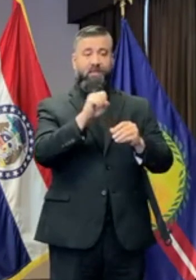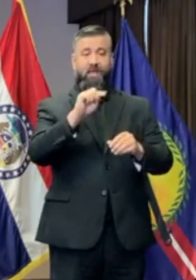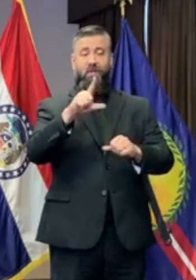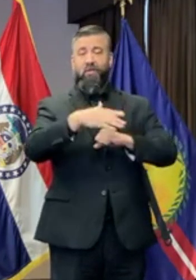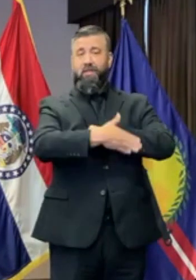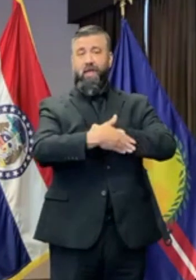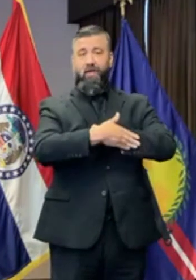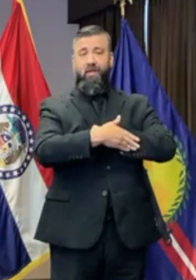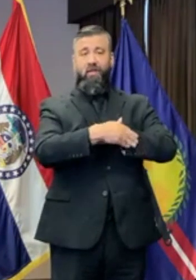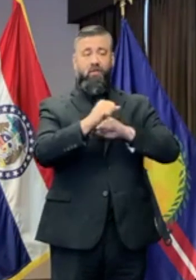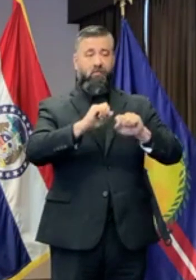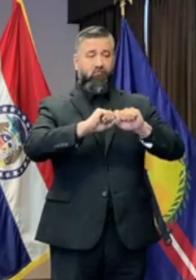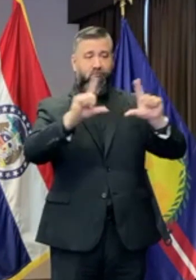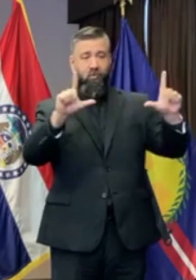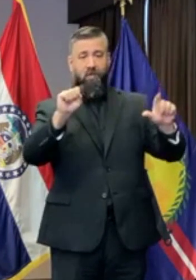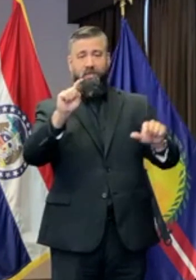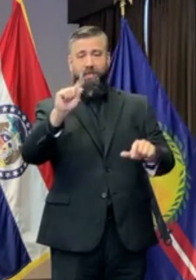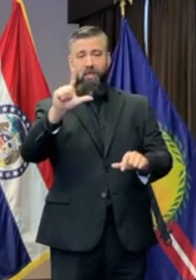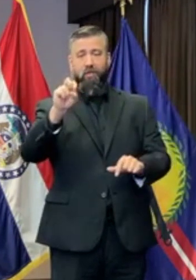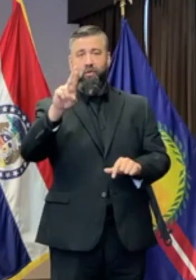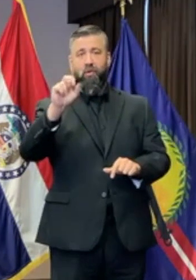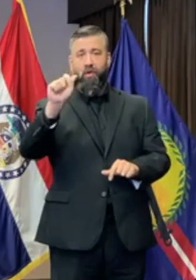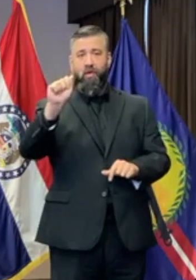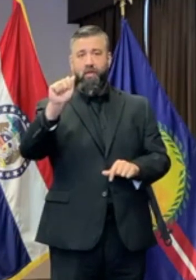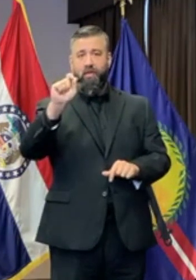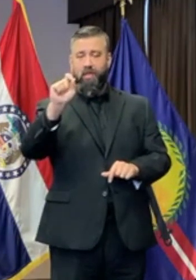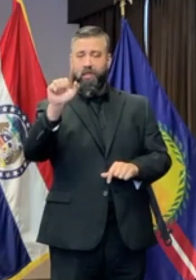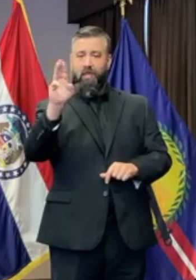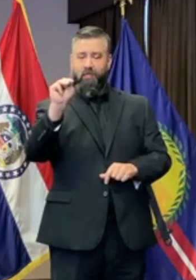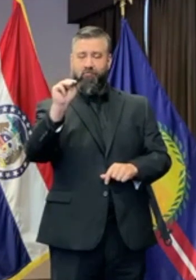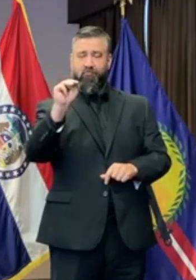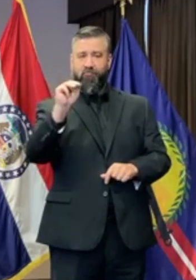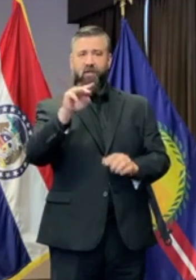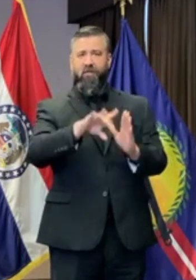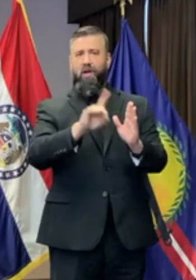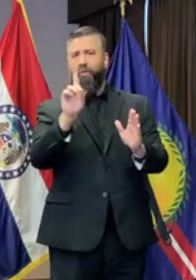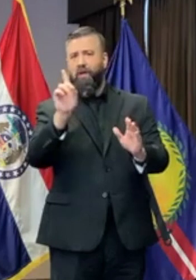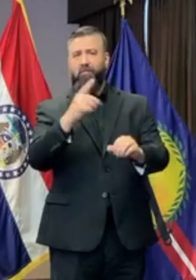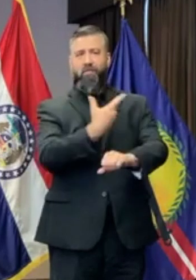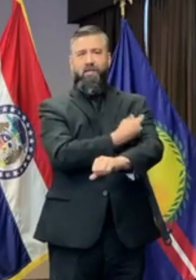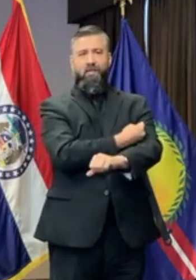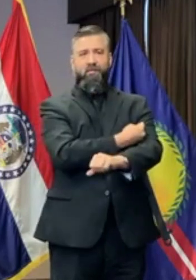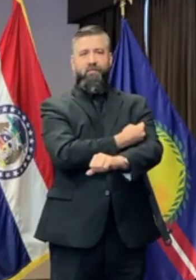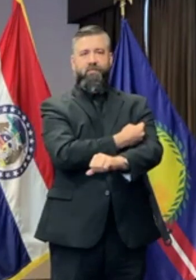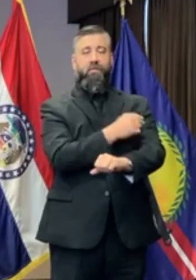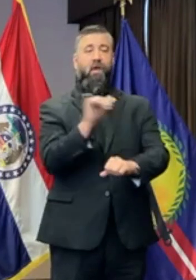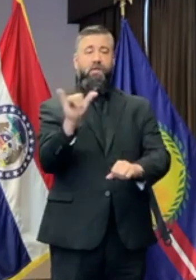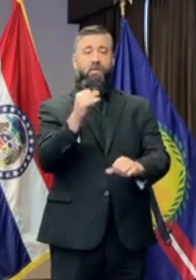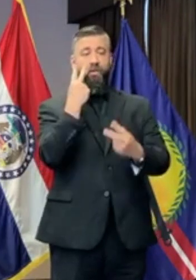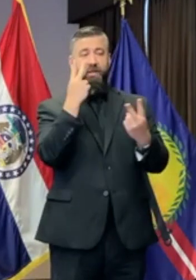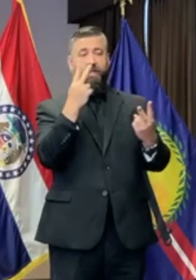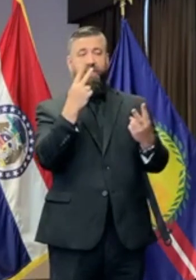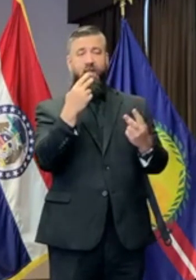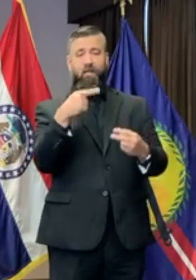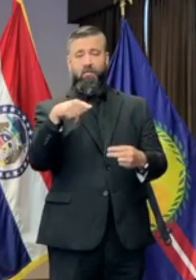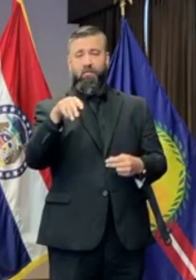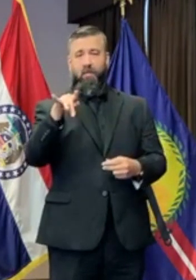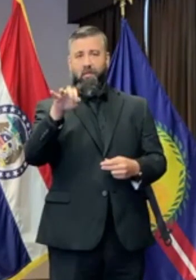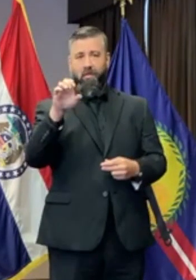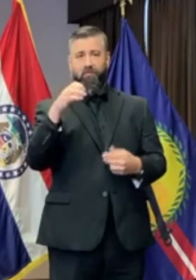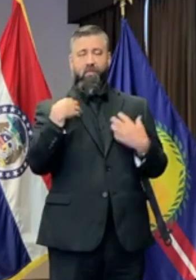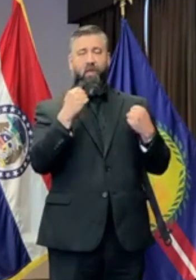vaccination sites at stlcorona.com. That's where you can also find the county's Reopen STL public health